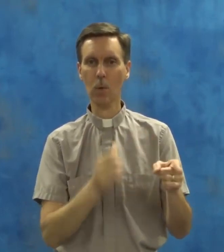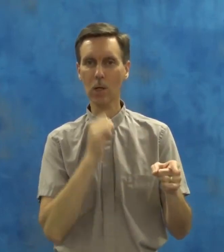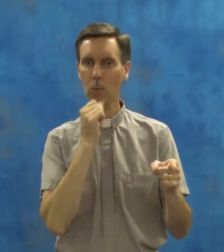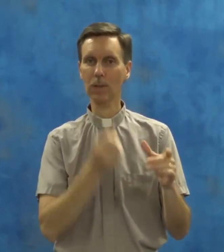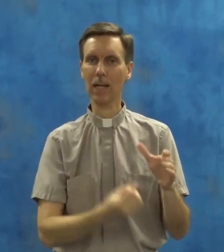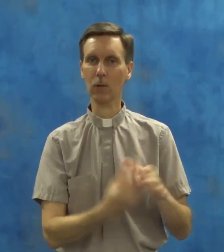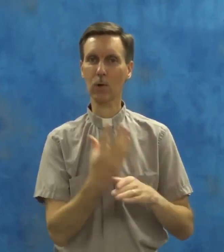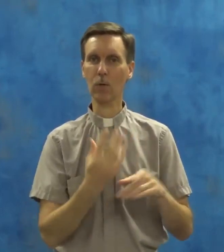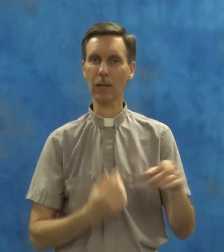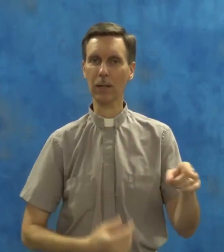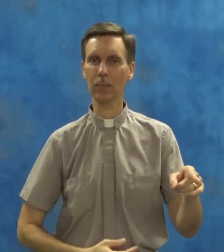it will not grow there.